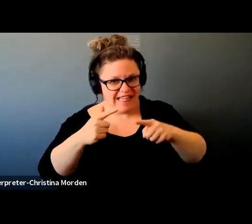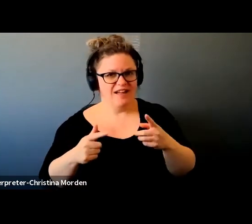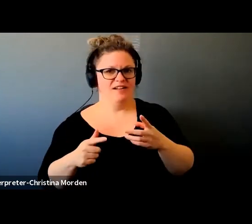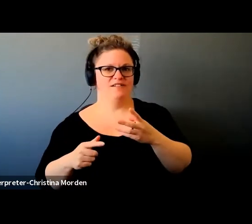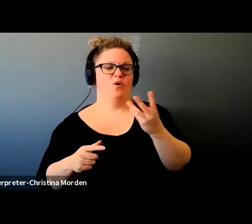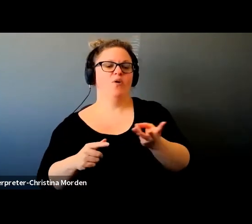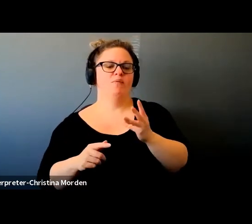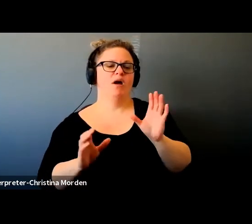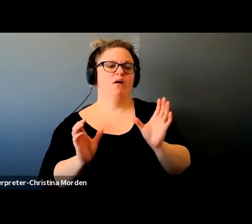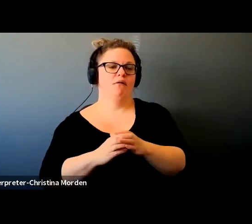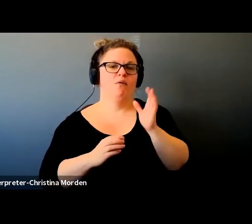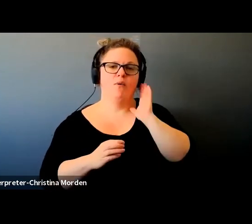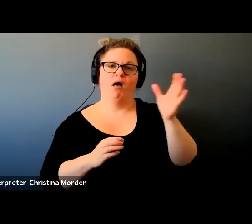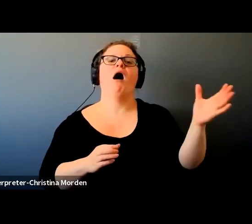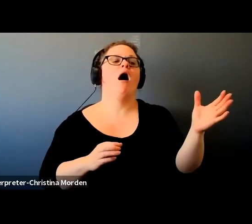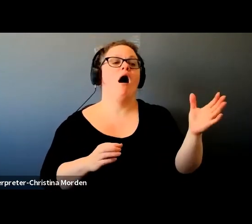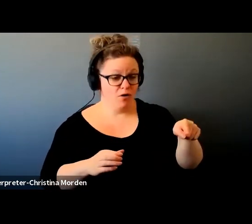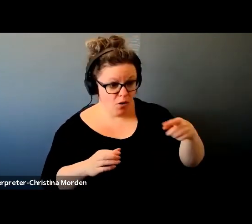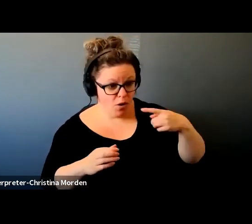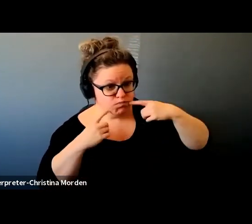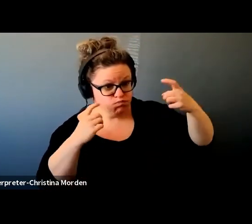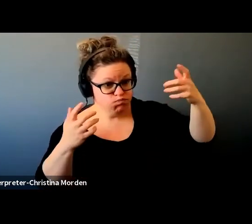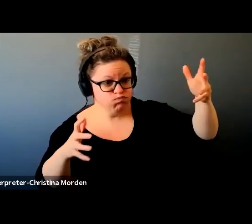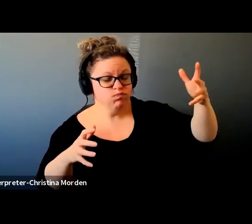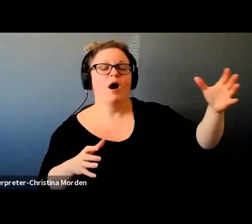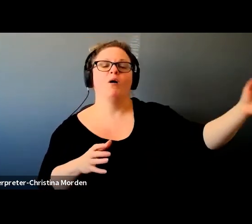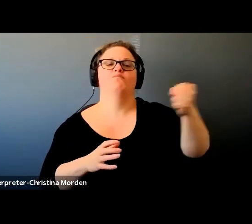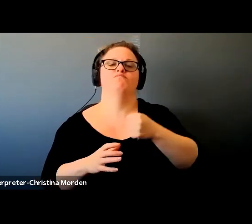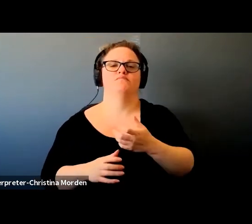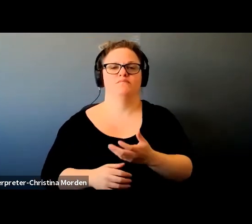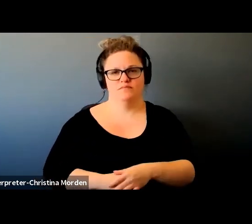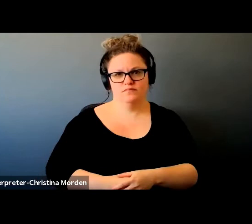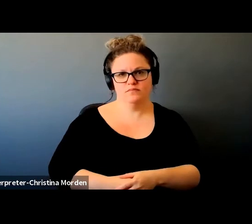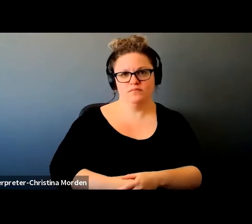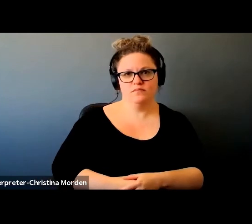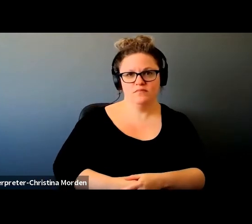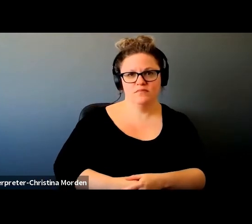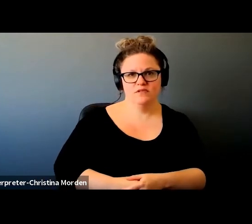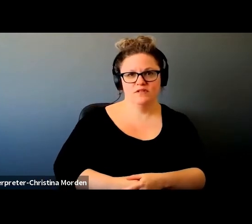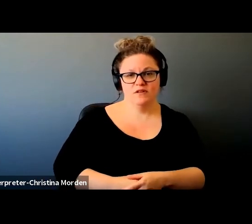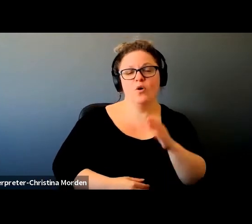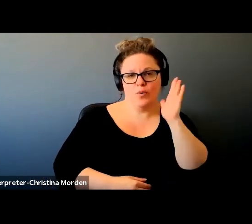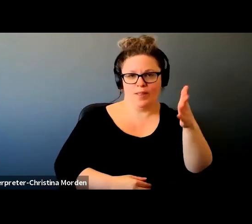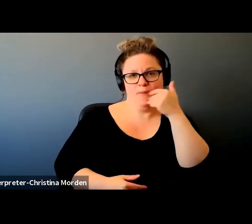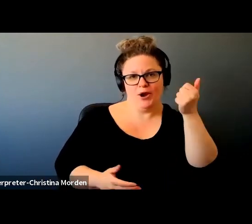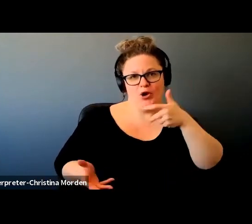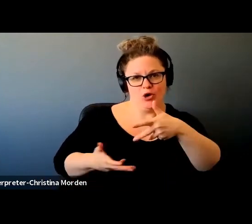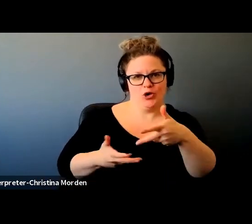else, people just accept you're an artist. You don't have to prove it. They treat you much better. And again,